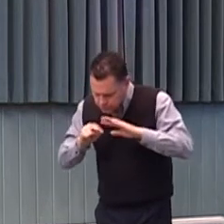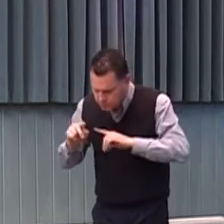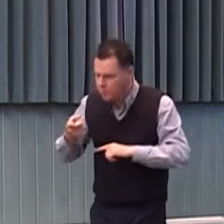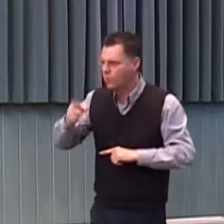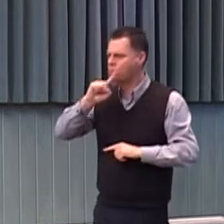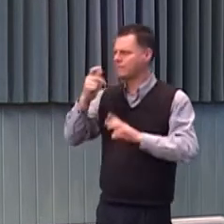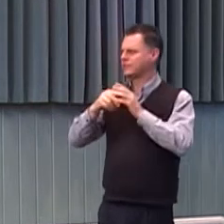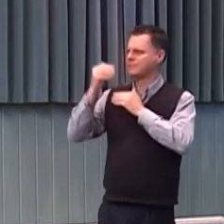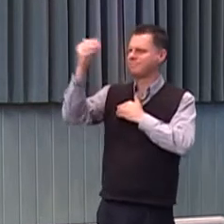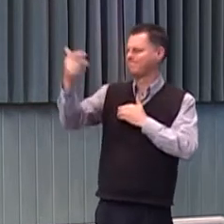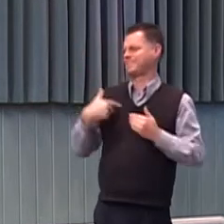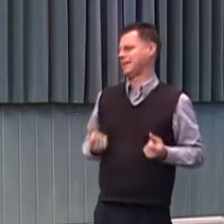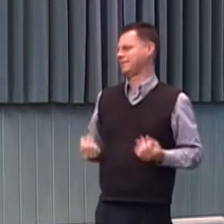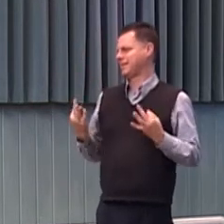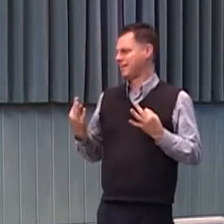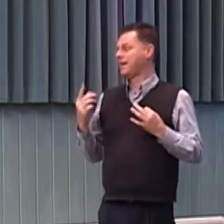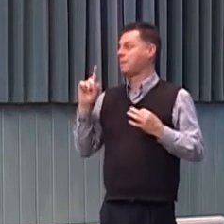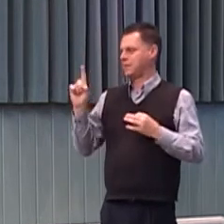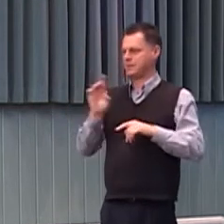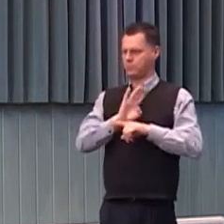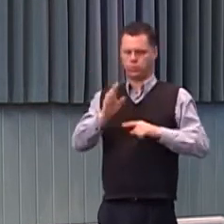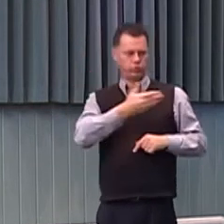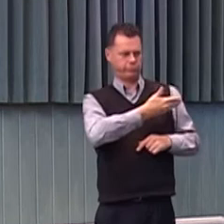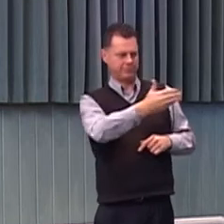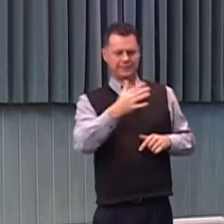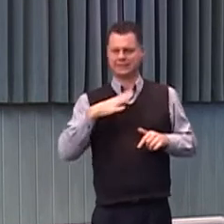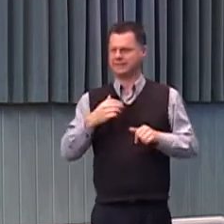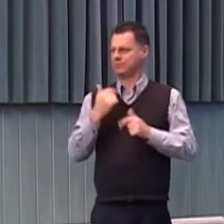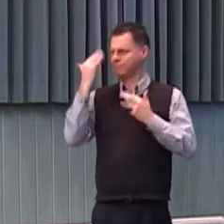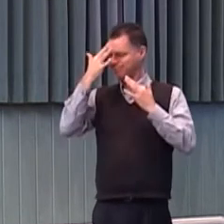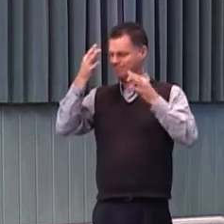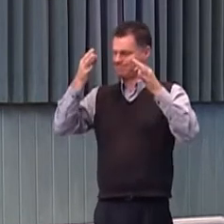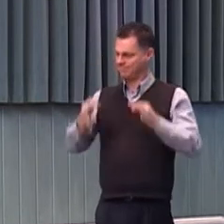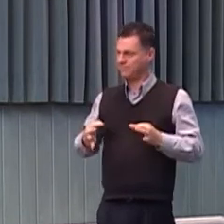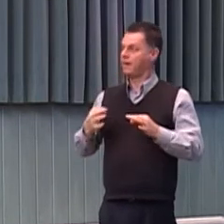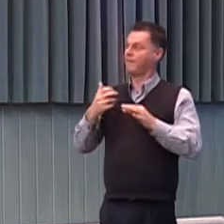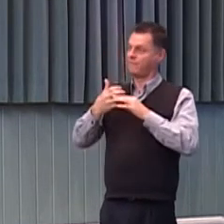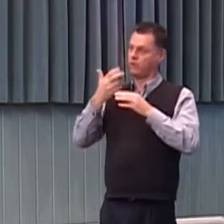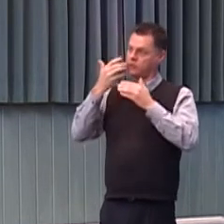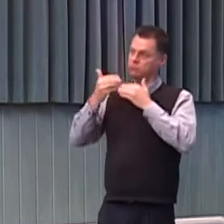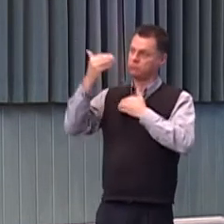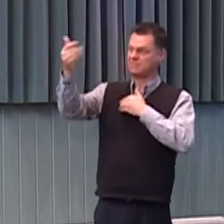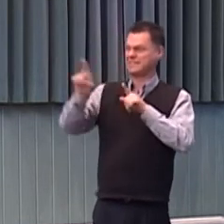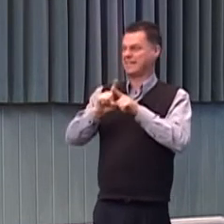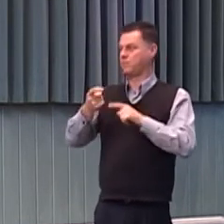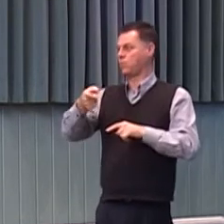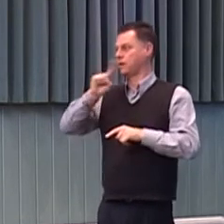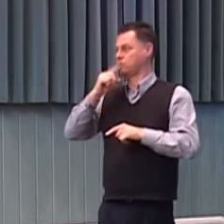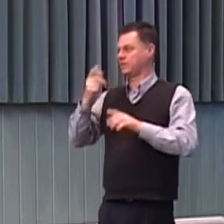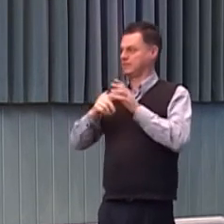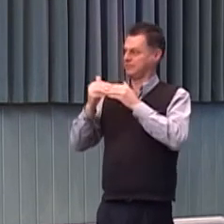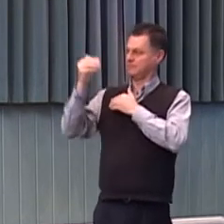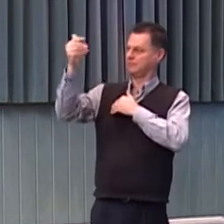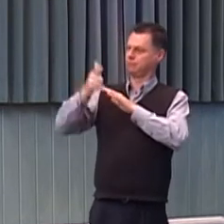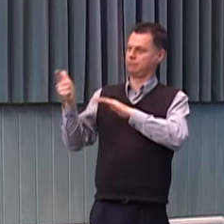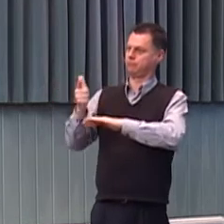that we need, as a board, we need to make some decisions now that will set our organisation up for the next 150 years. Now, that includes a